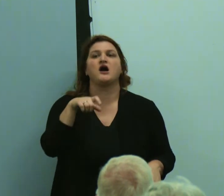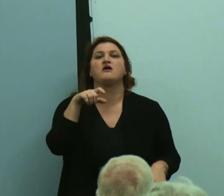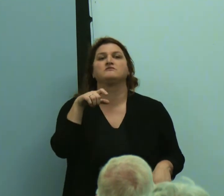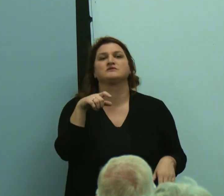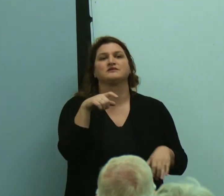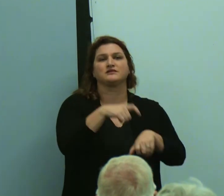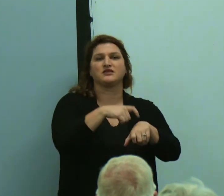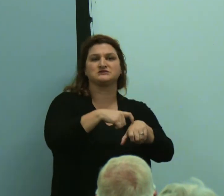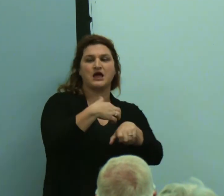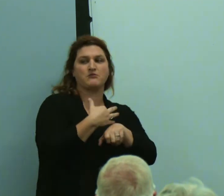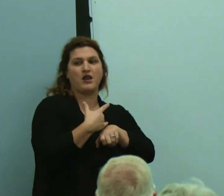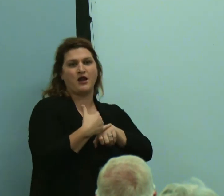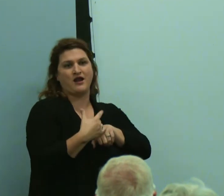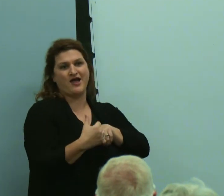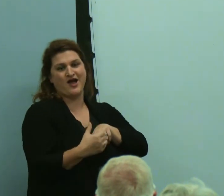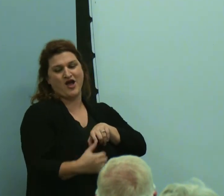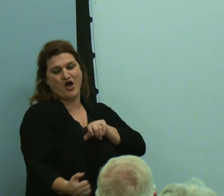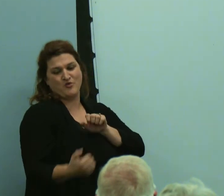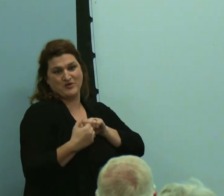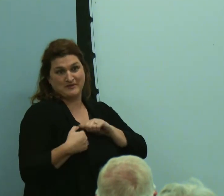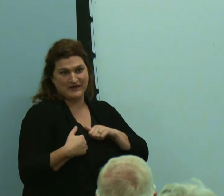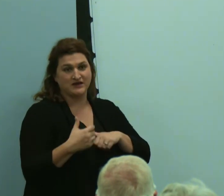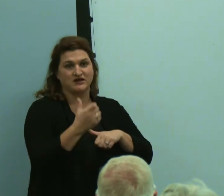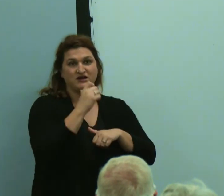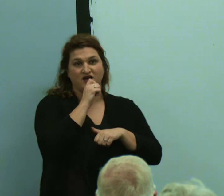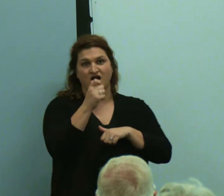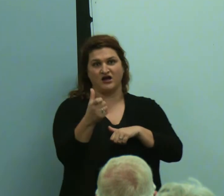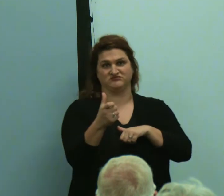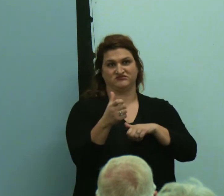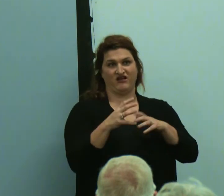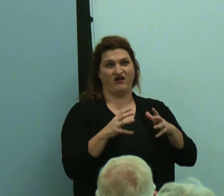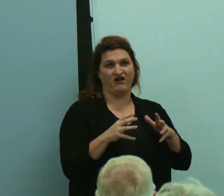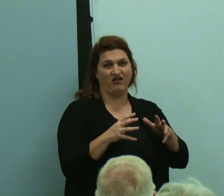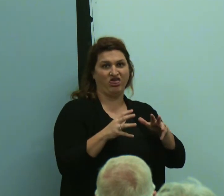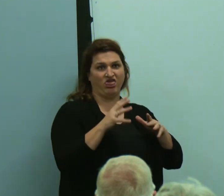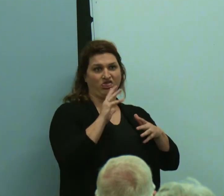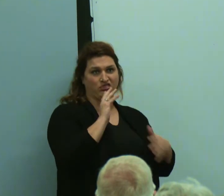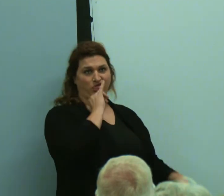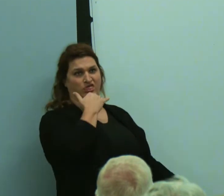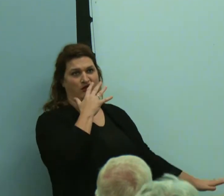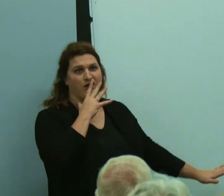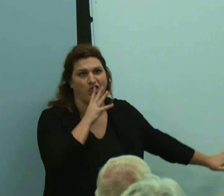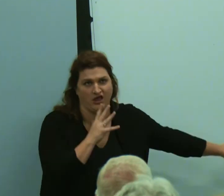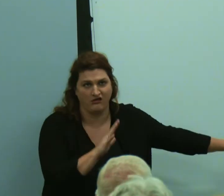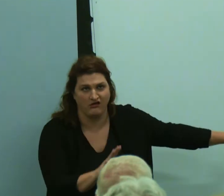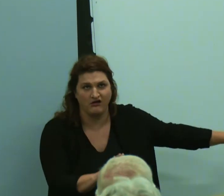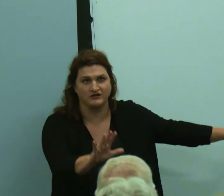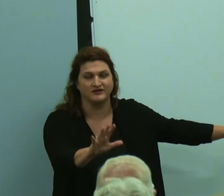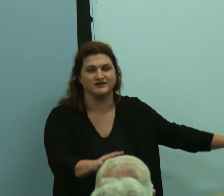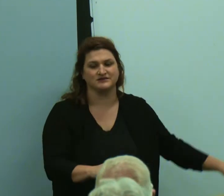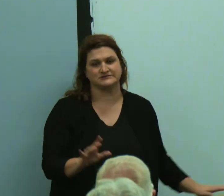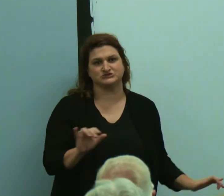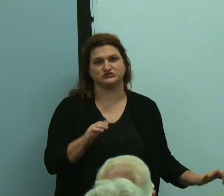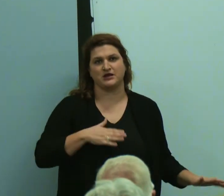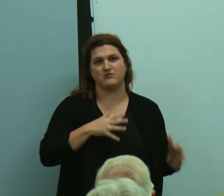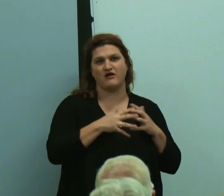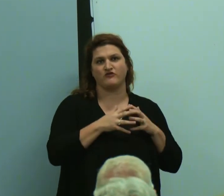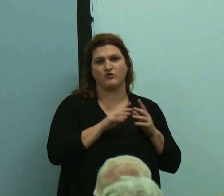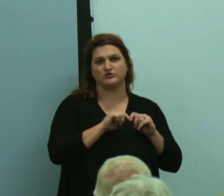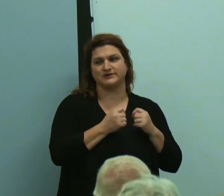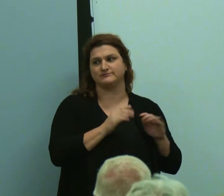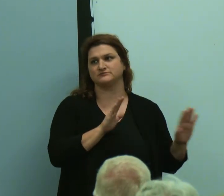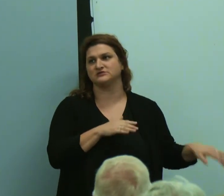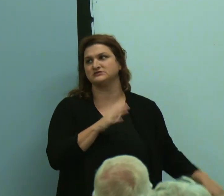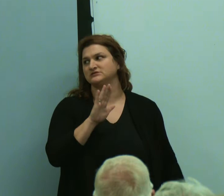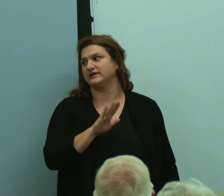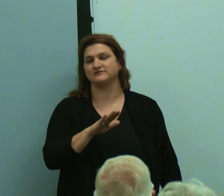clock. Not fun, not allow an onside kick, not allow a long pass. My football team did something.